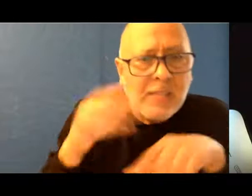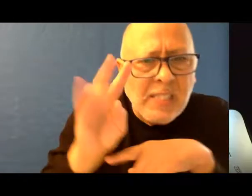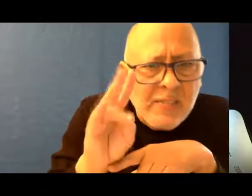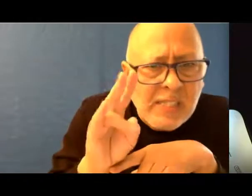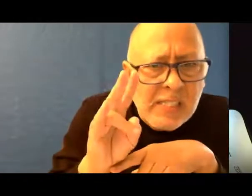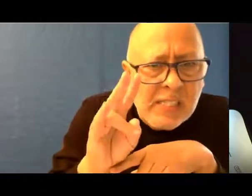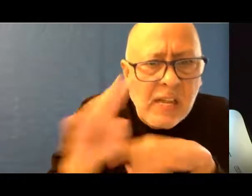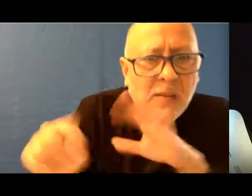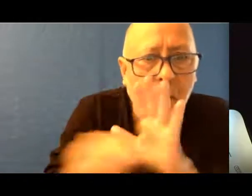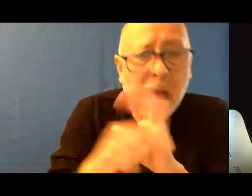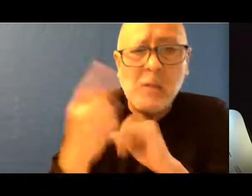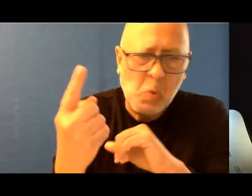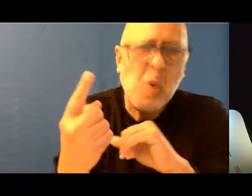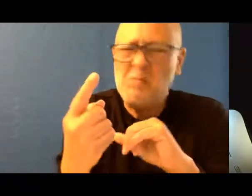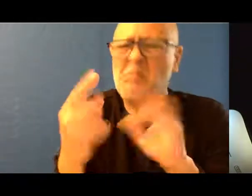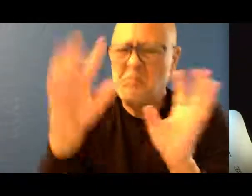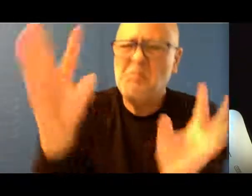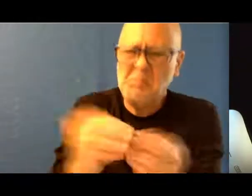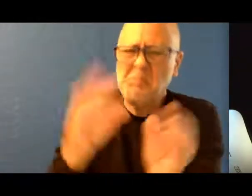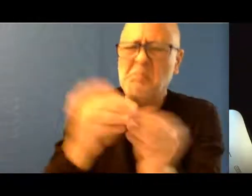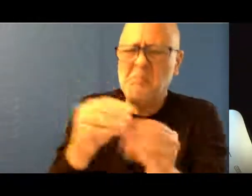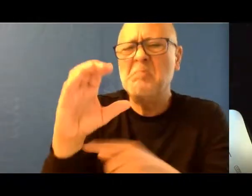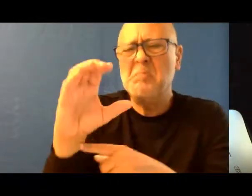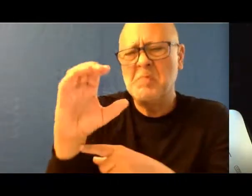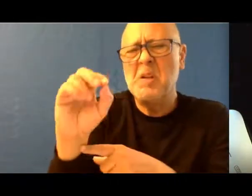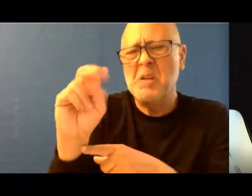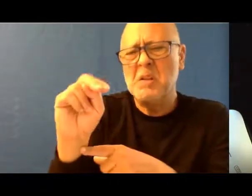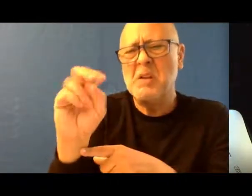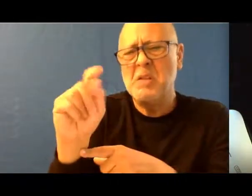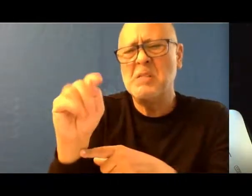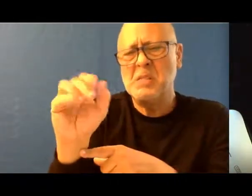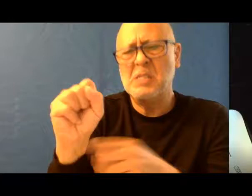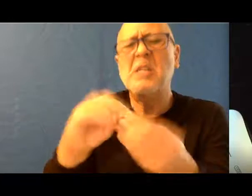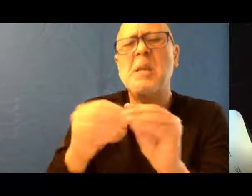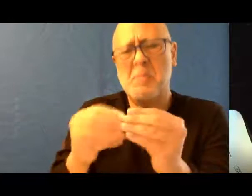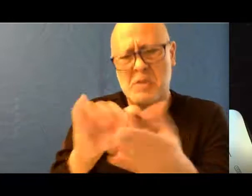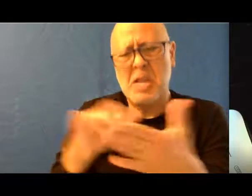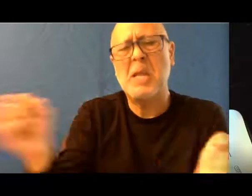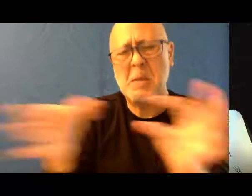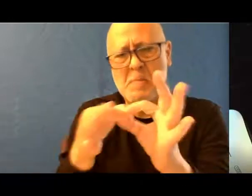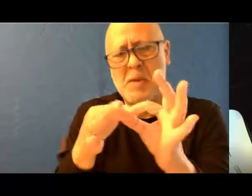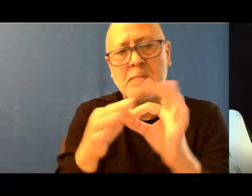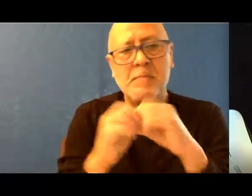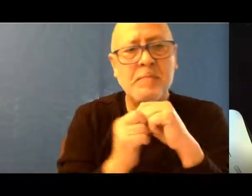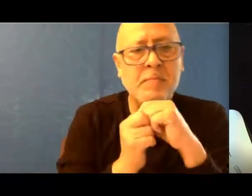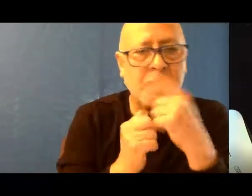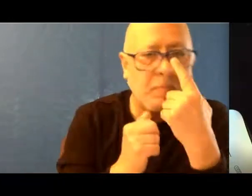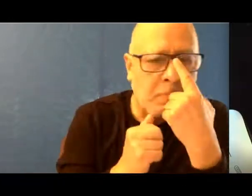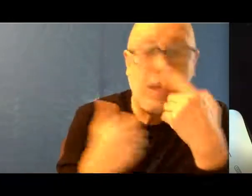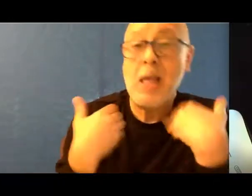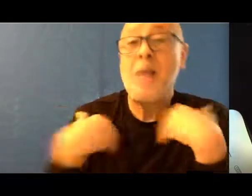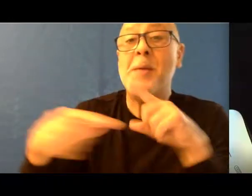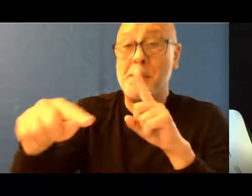I have a minus 1. Those are constants that I can combine. So I have a negative, well, sorry, I have a